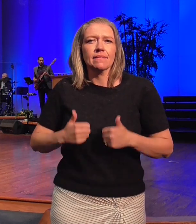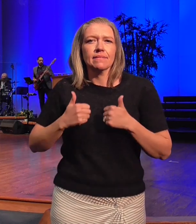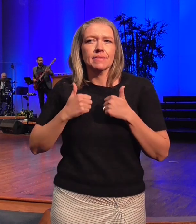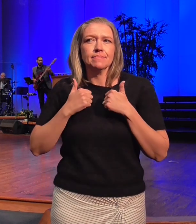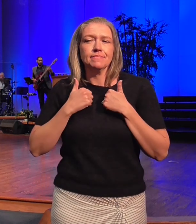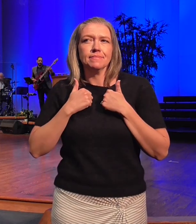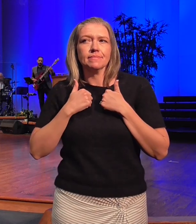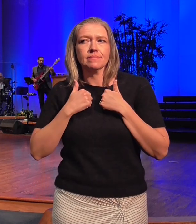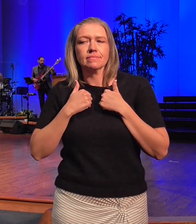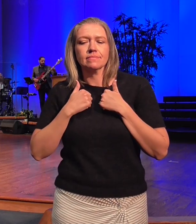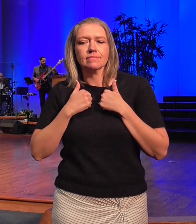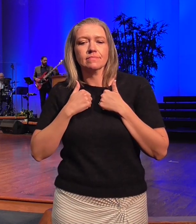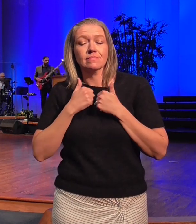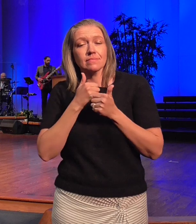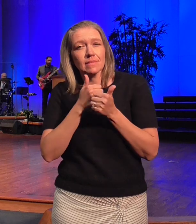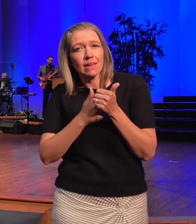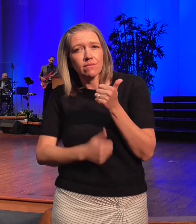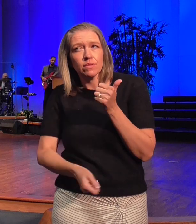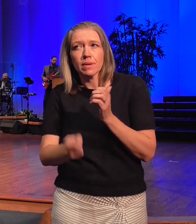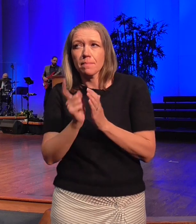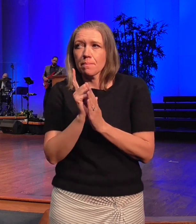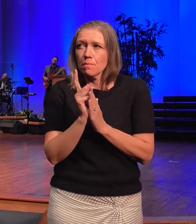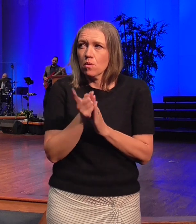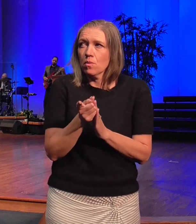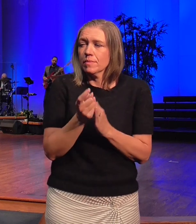Every moment precious